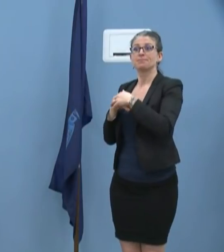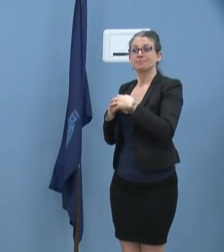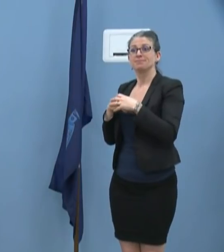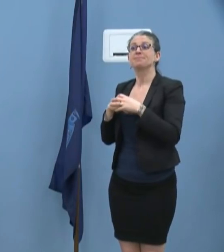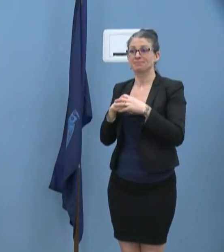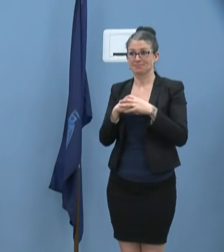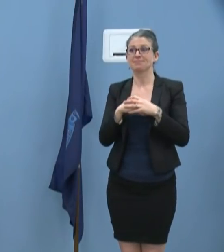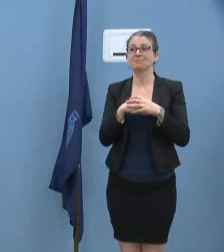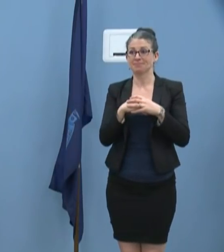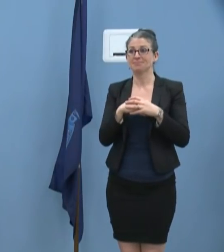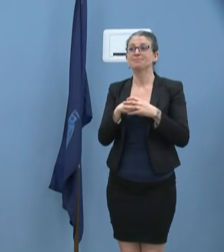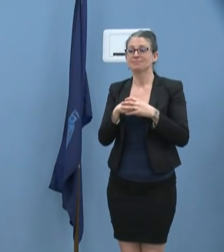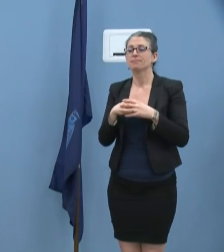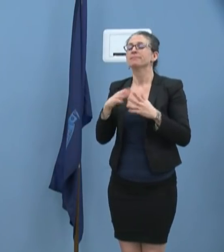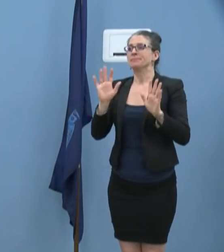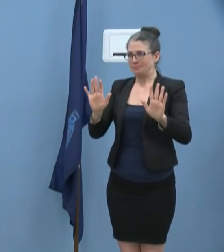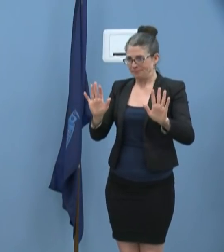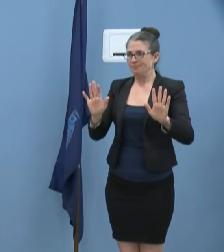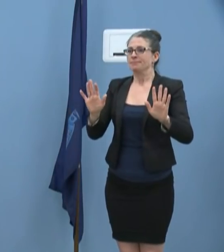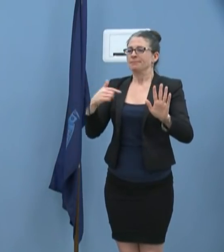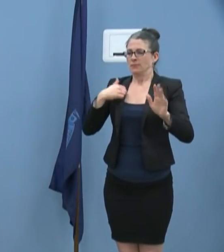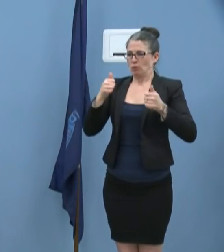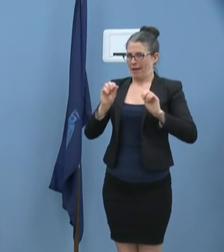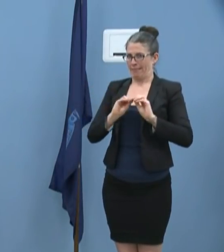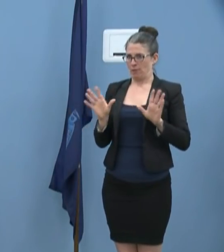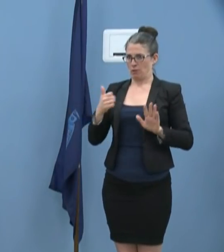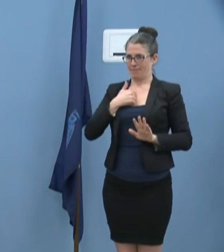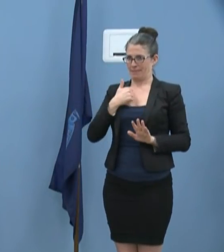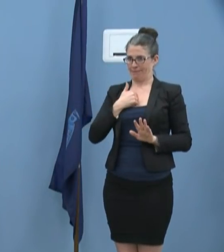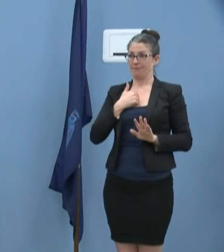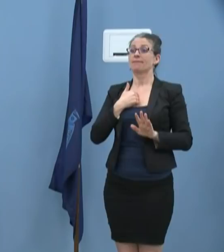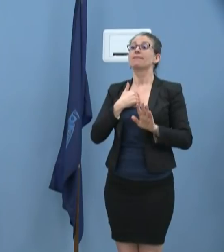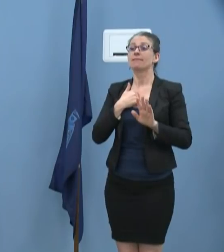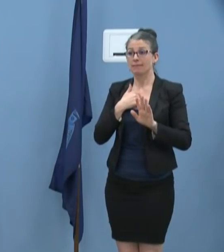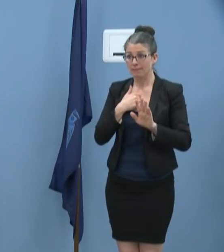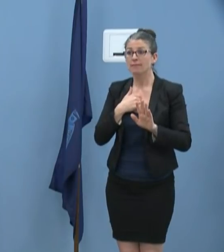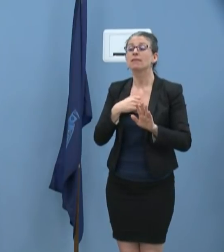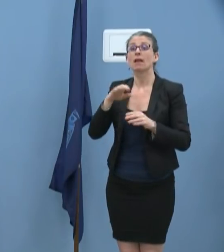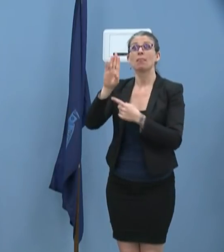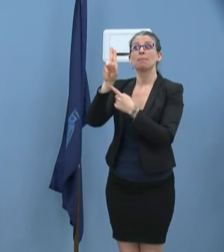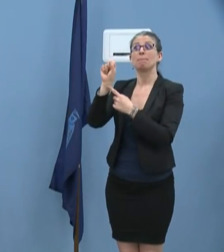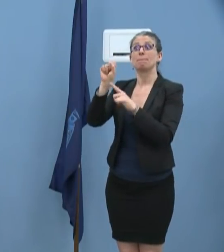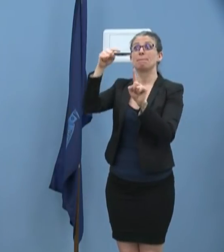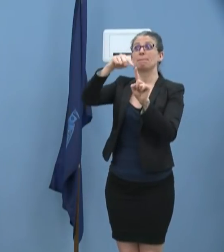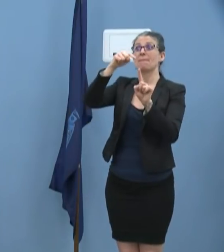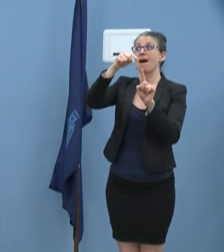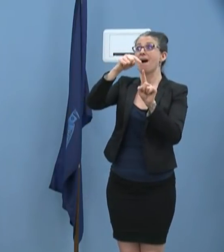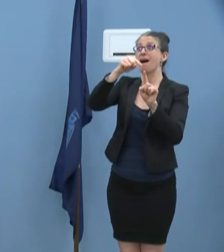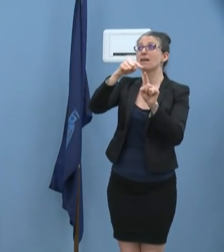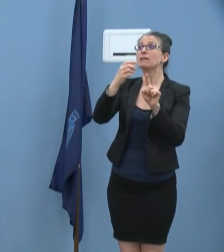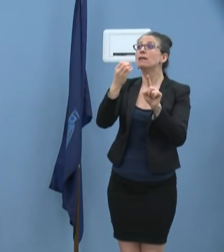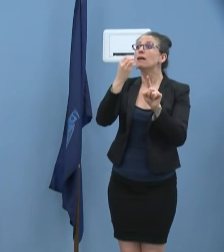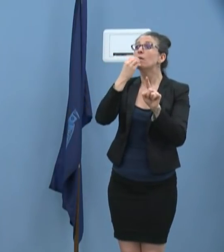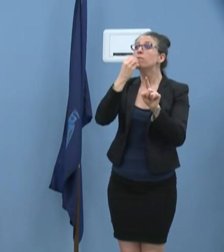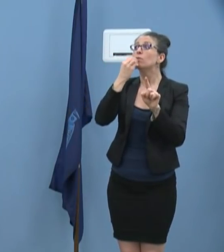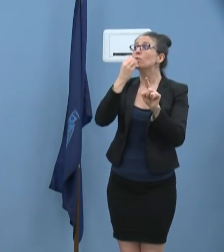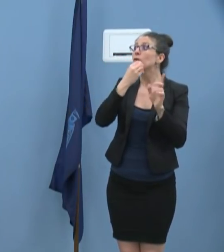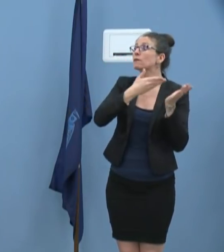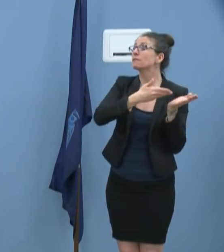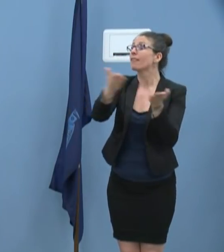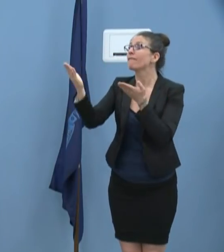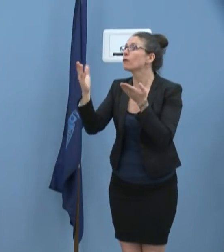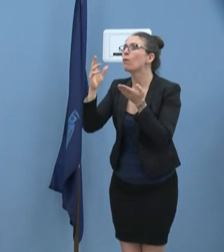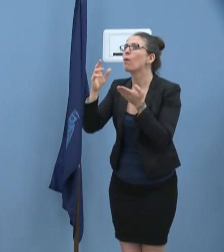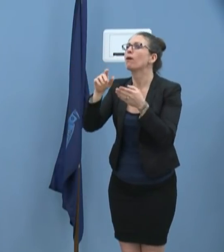lunch boxes, they're also sending home their homework. So they're being creative. Each district is